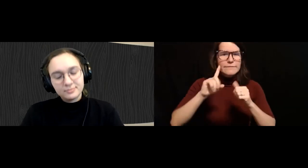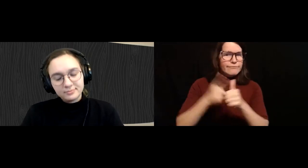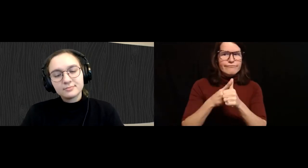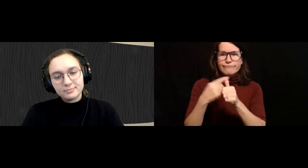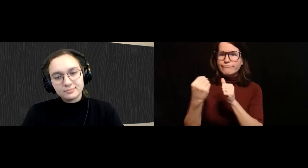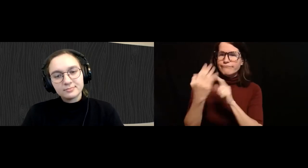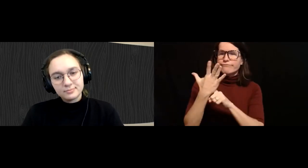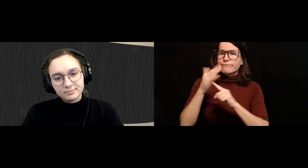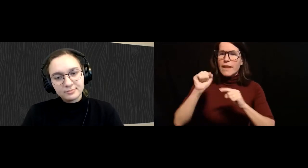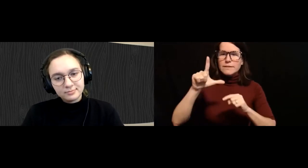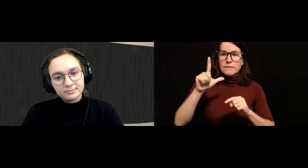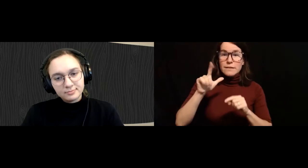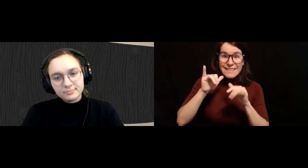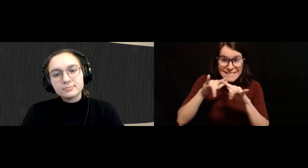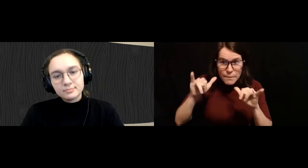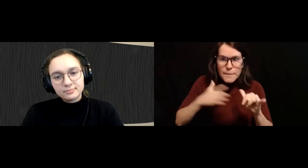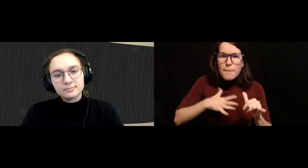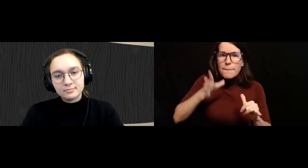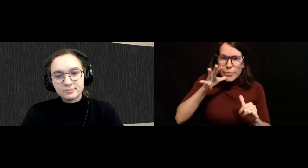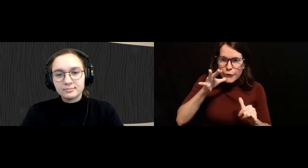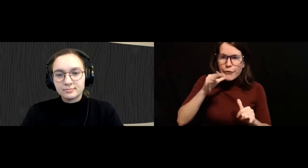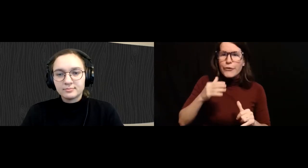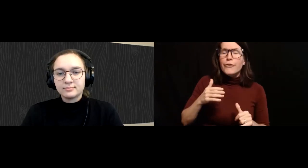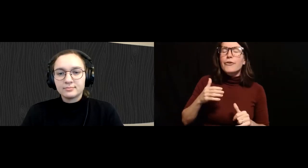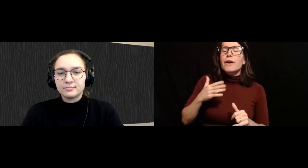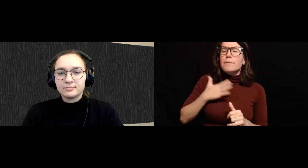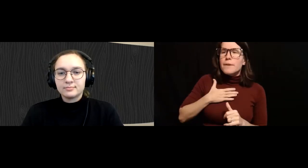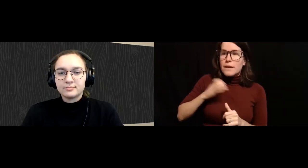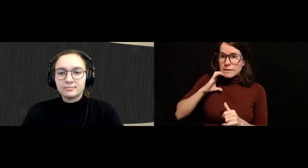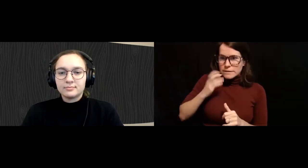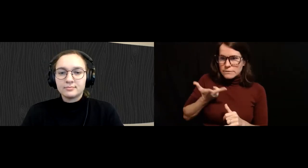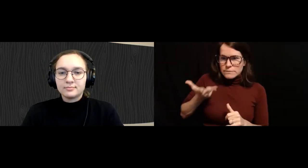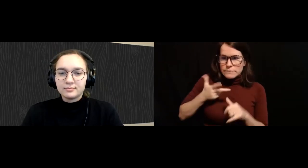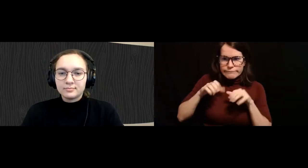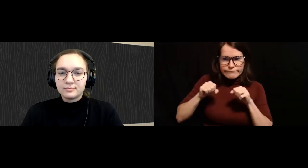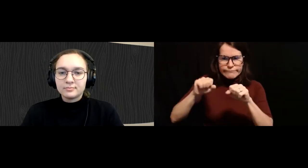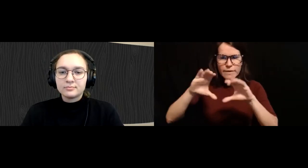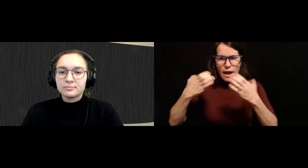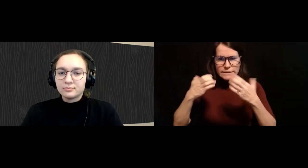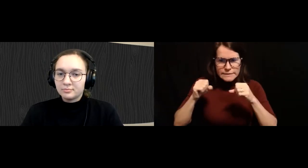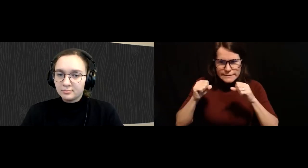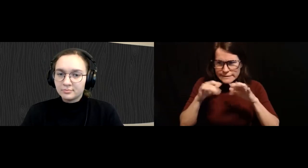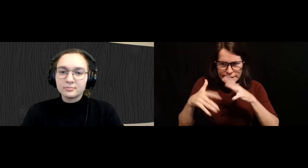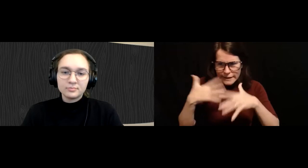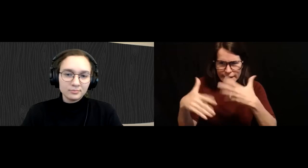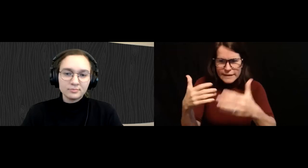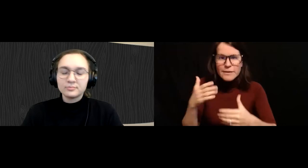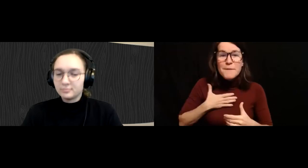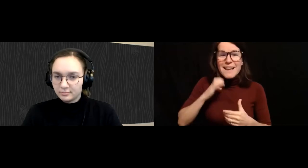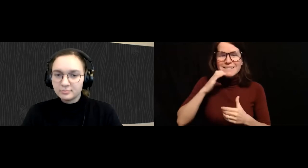that age. So that was my first exposure to American Sign Language. My mom, my cousin took classes